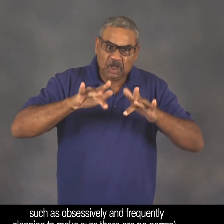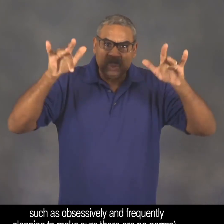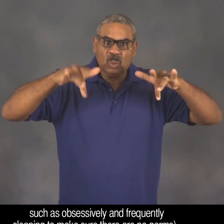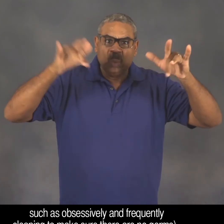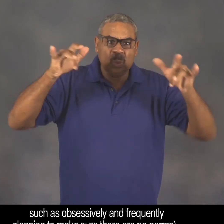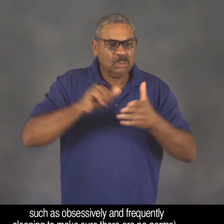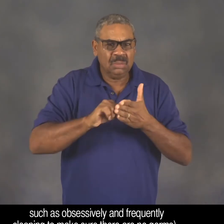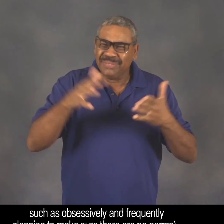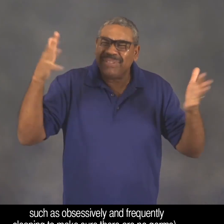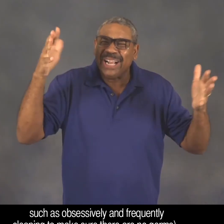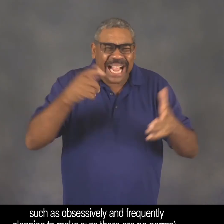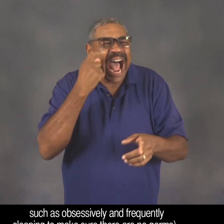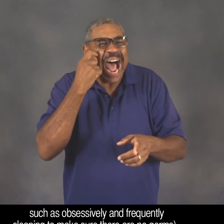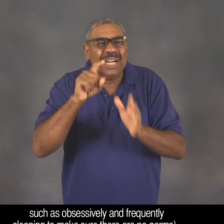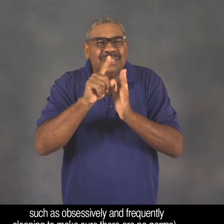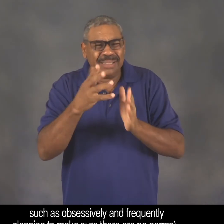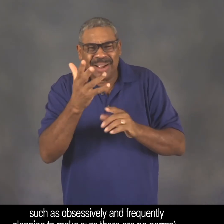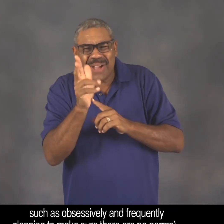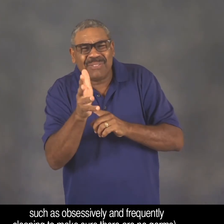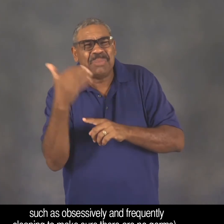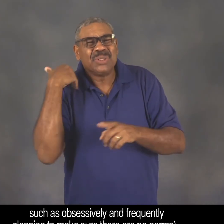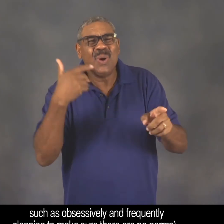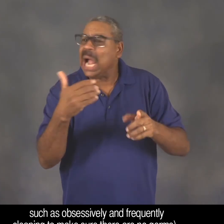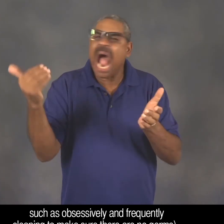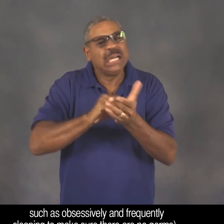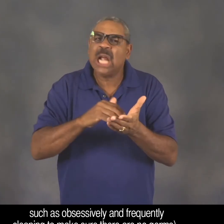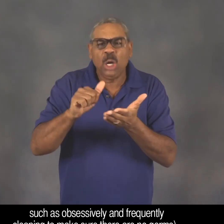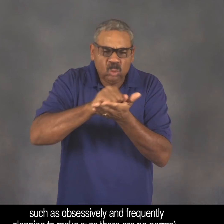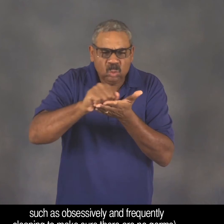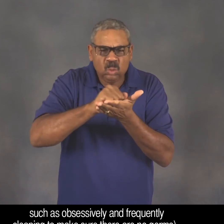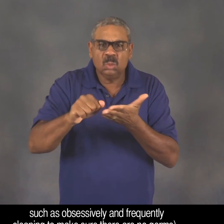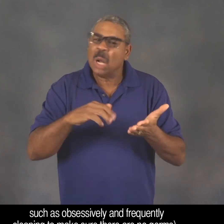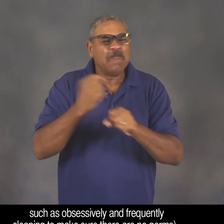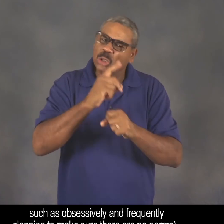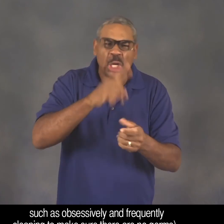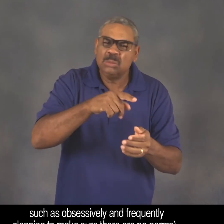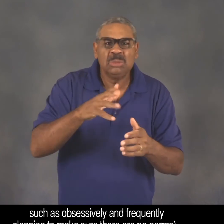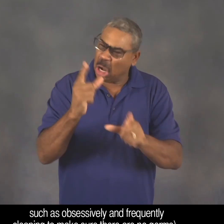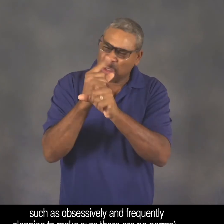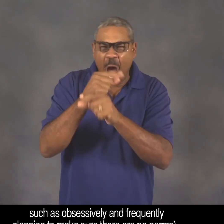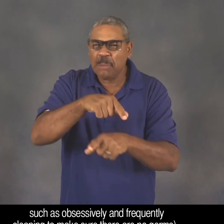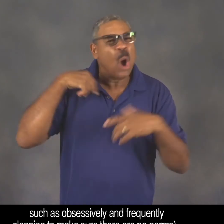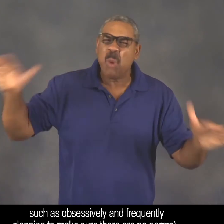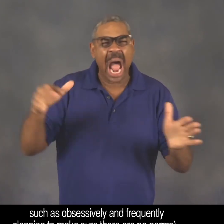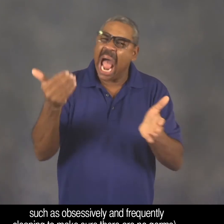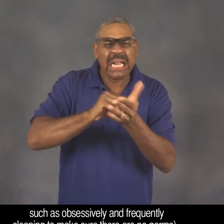such as obsessively and frequently cleaning to make sure there are no germs.